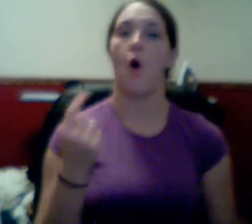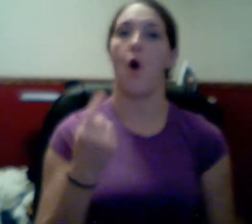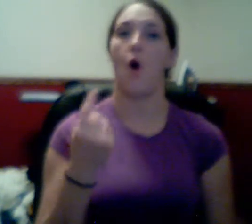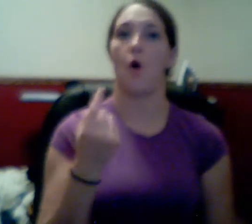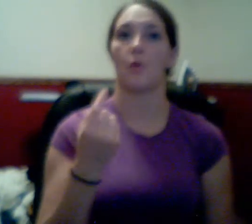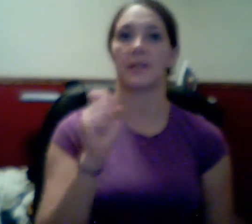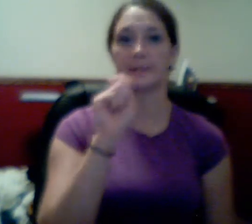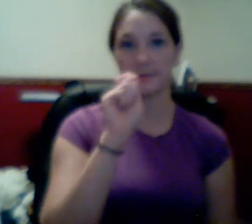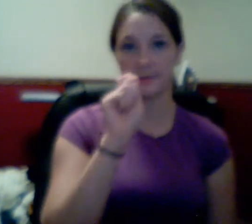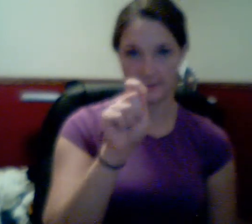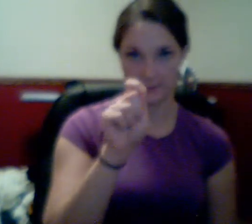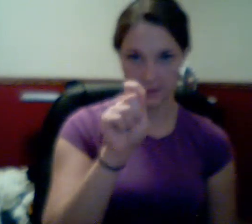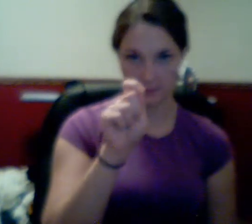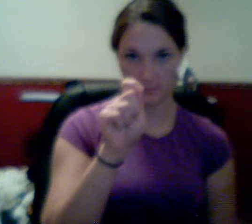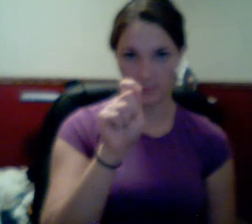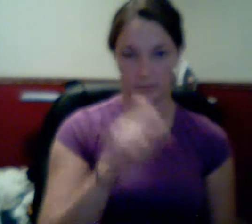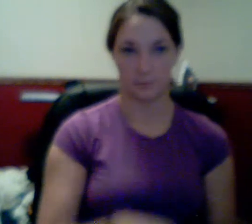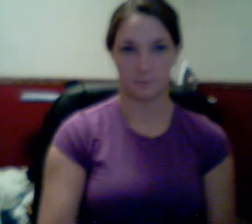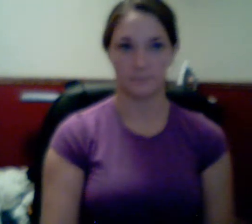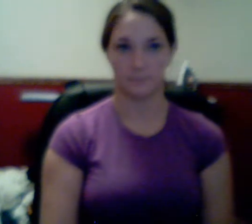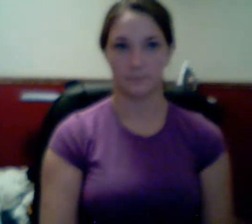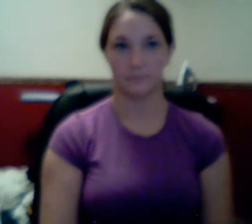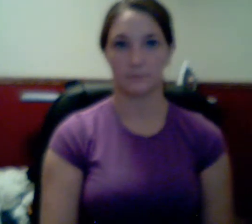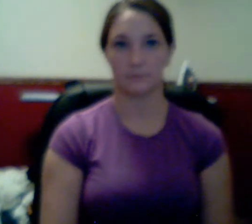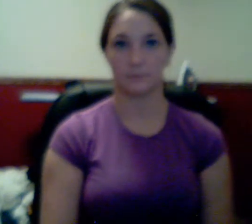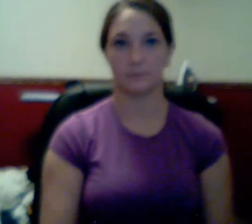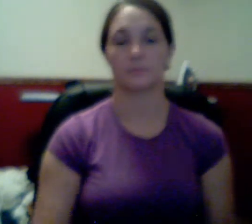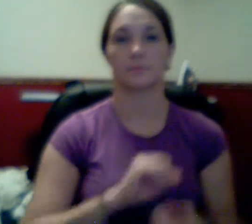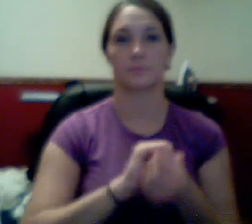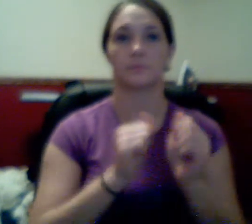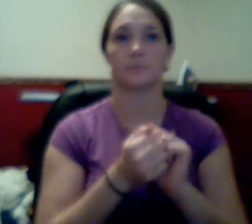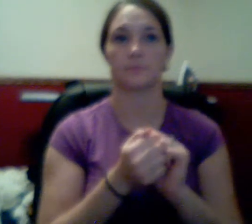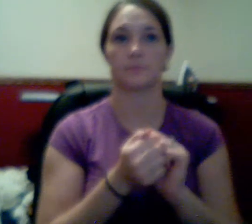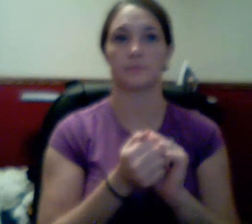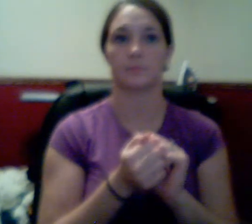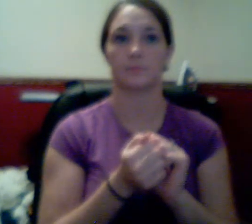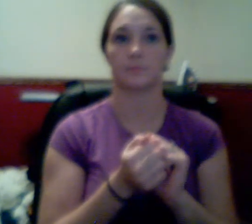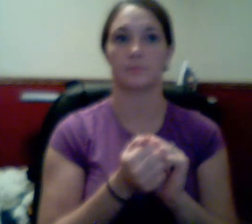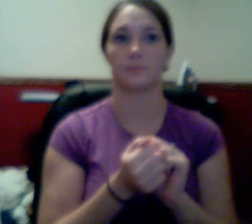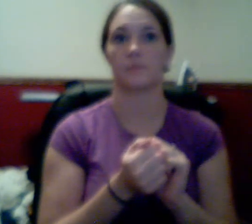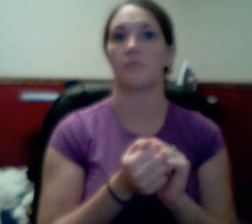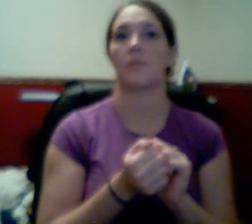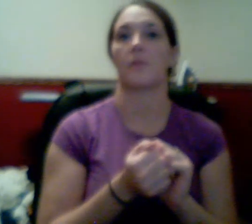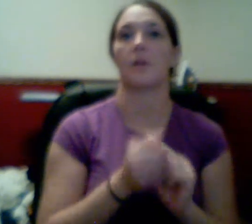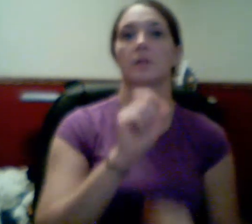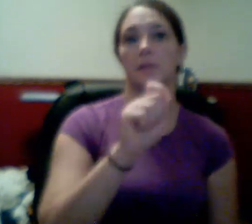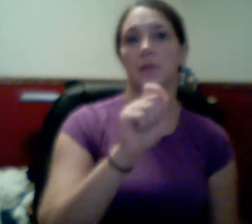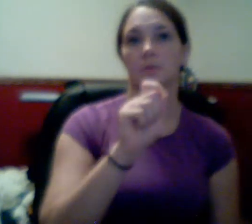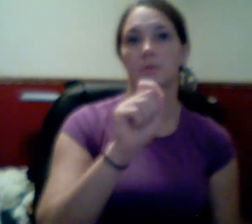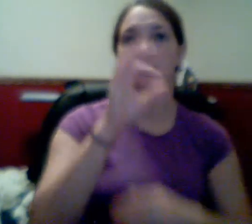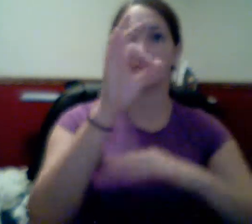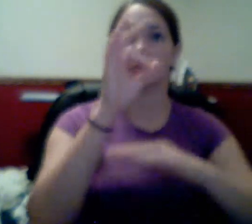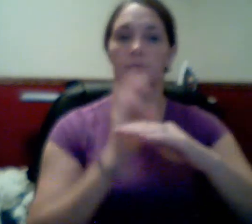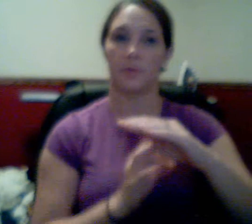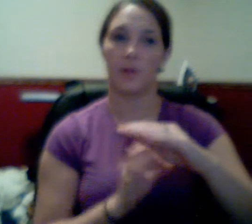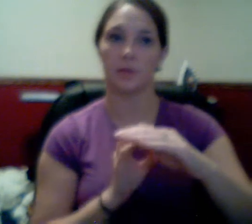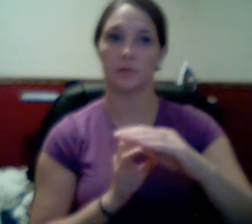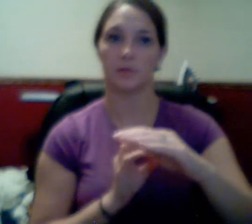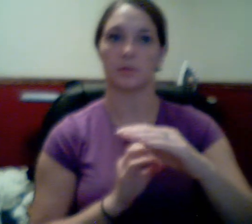We're going to learn how to convert fractions to decimals and decimals to fractions in more detail in the lesson that is